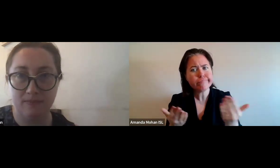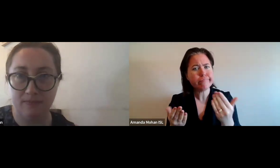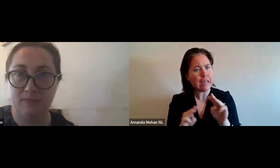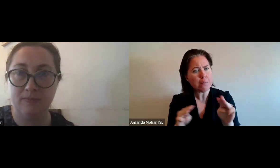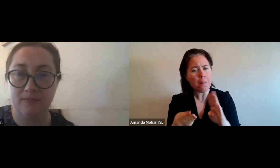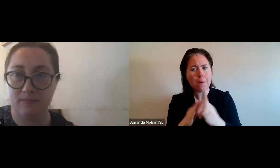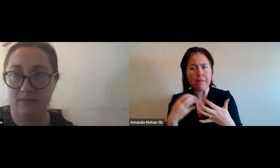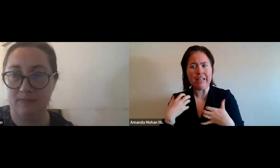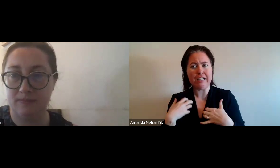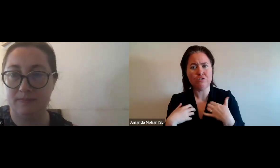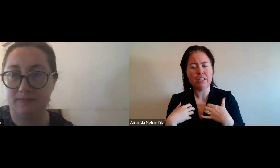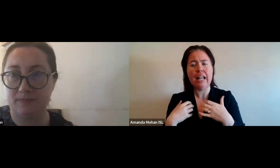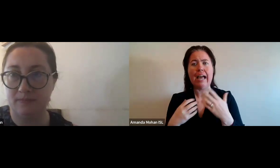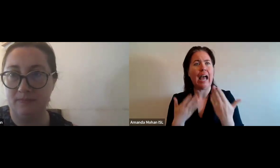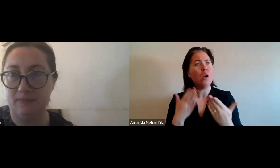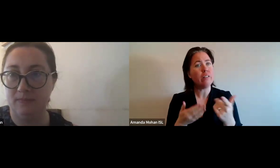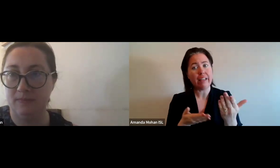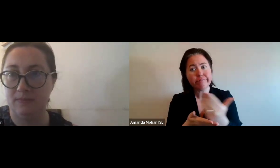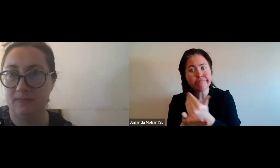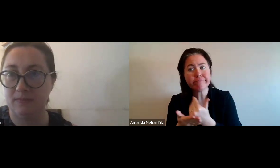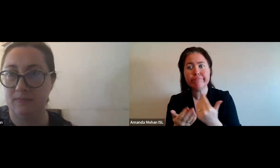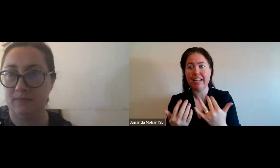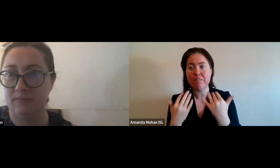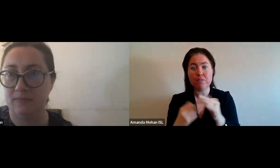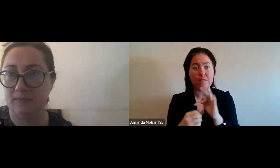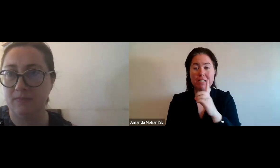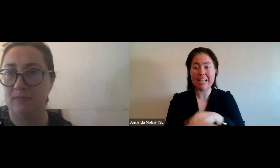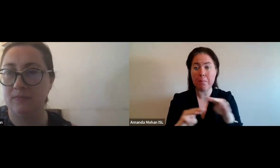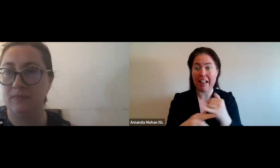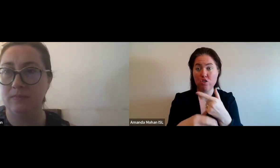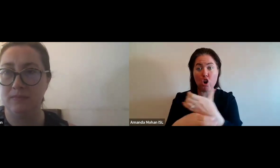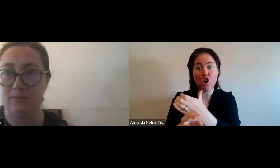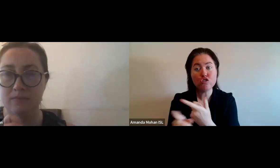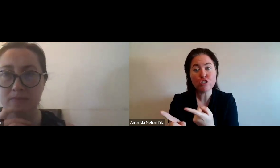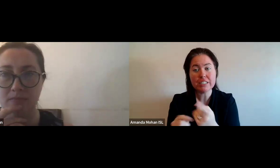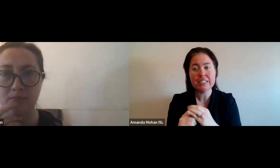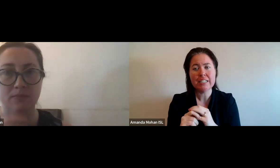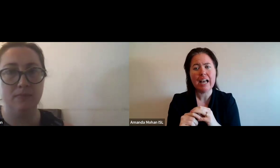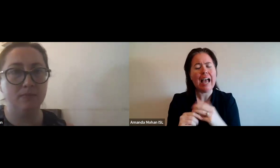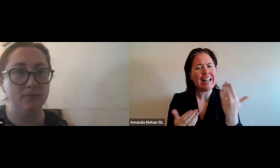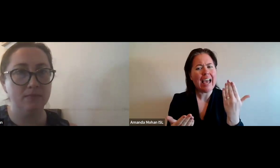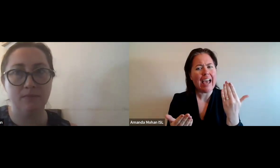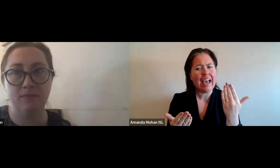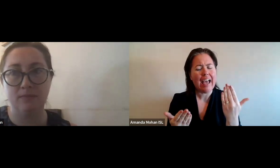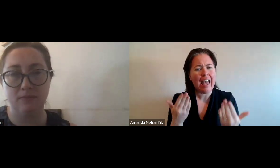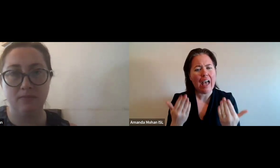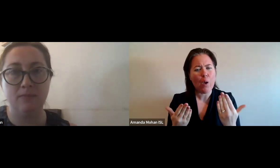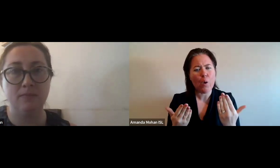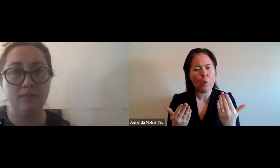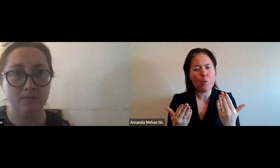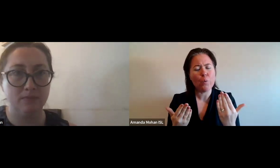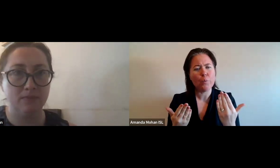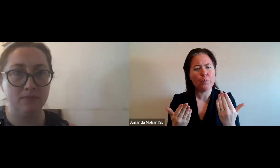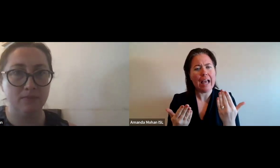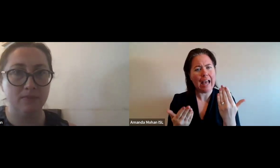information from disabled people in their countries, and how did they engage? How did